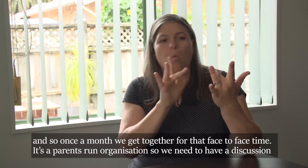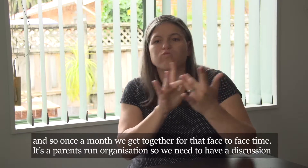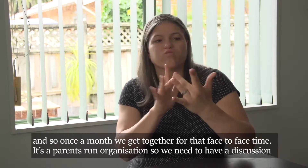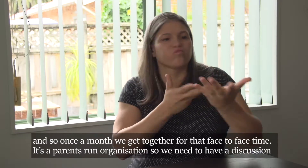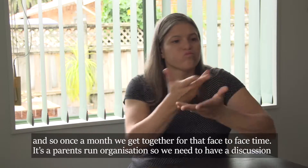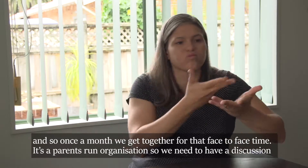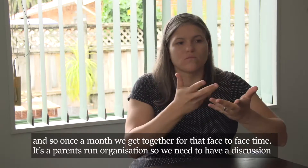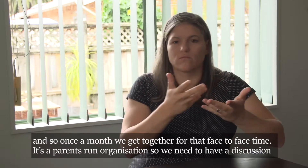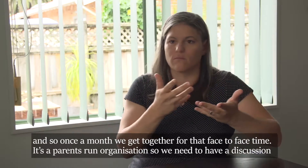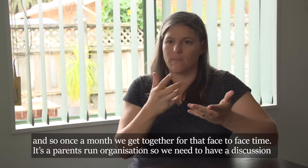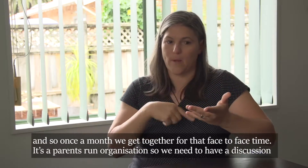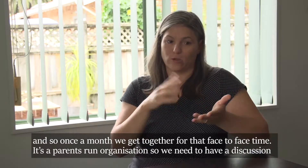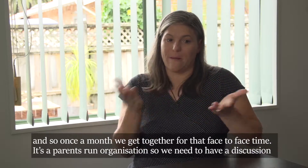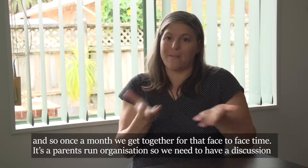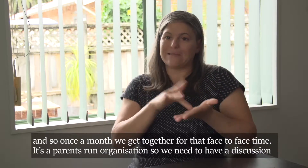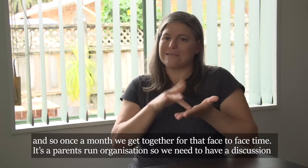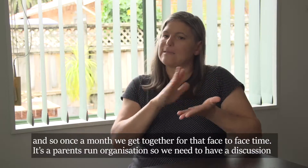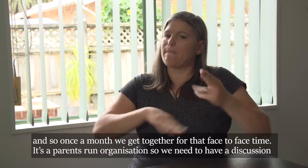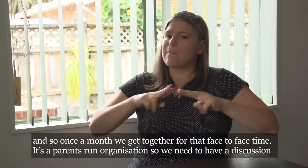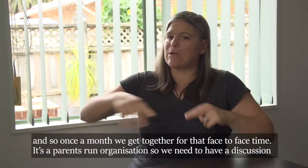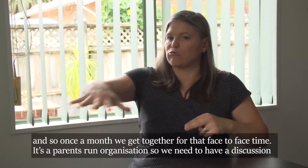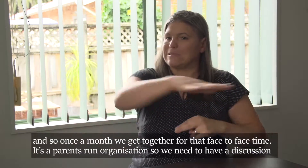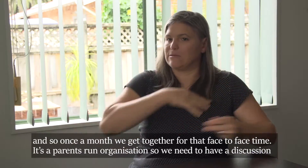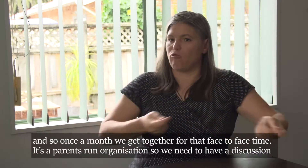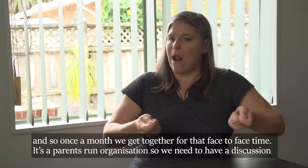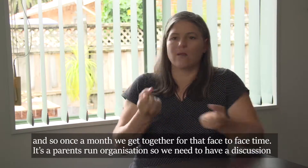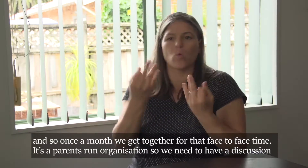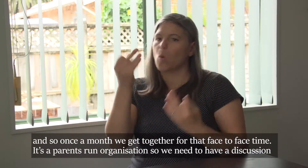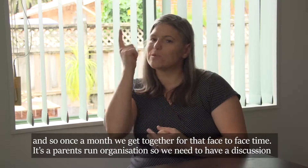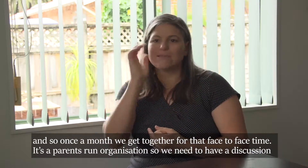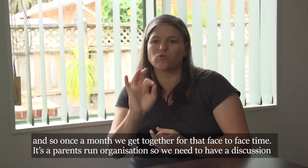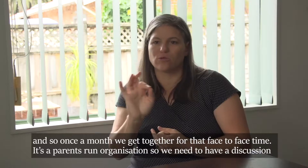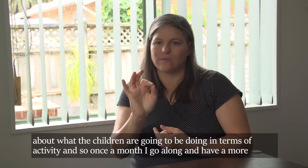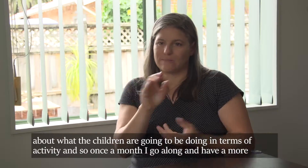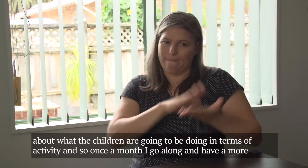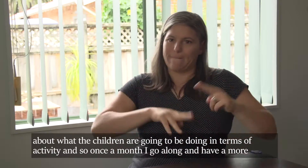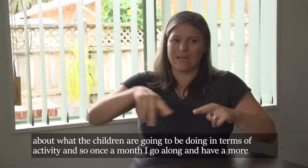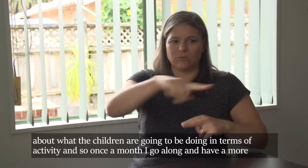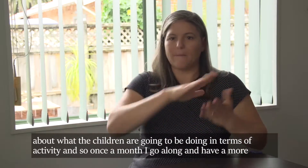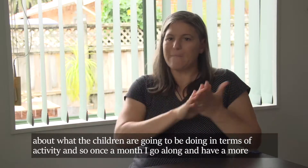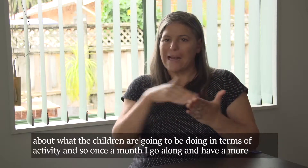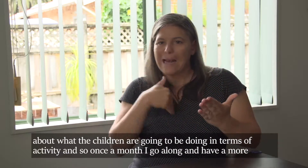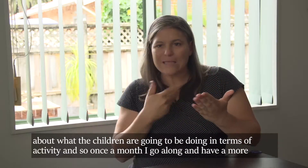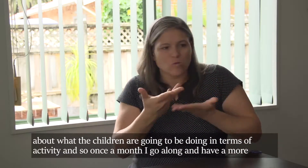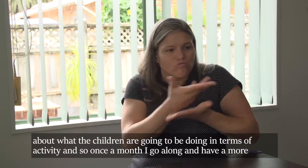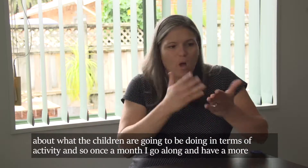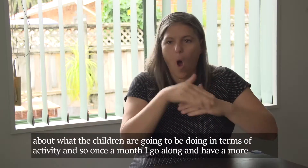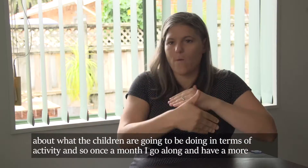It's a parents-run organisation, so we need to have the discussion about what the children are going to be doing in terms